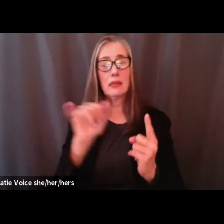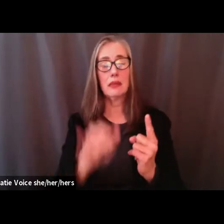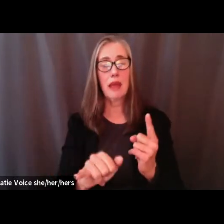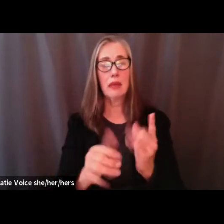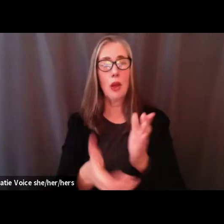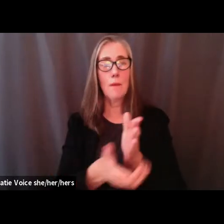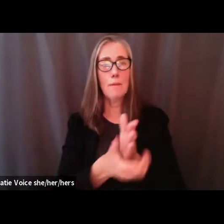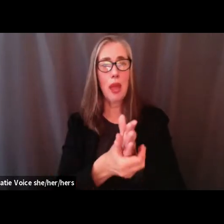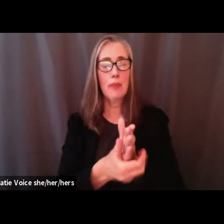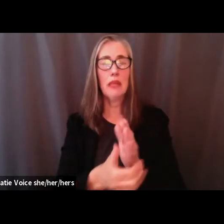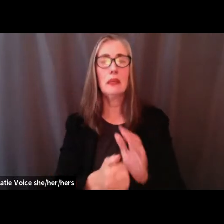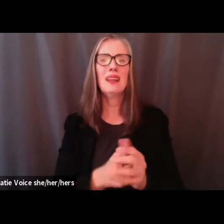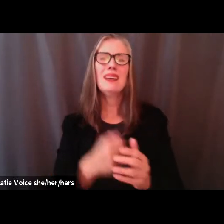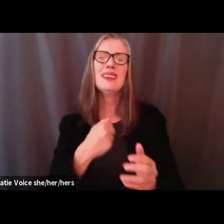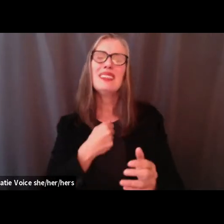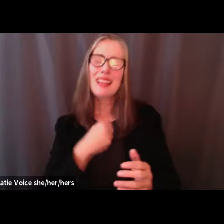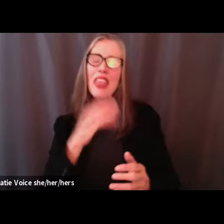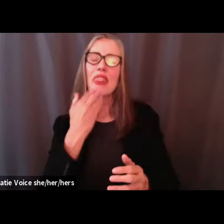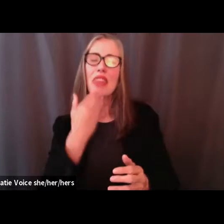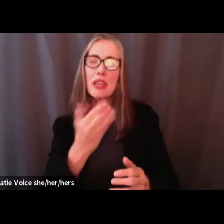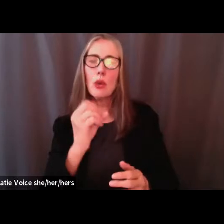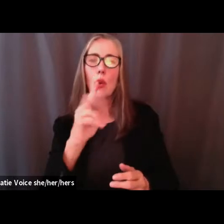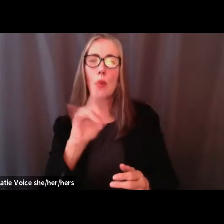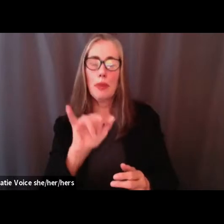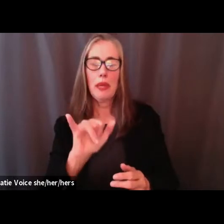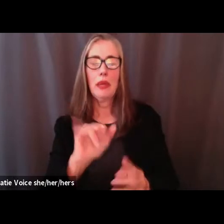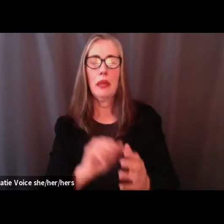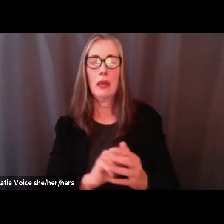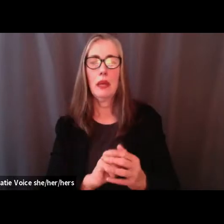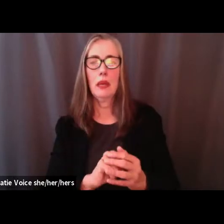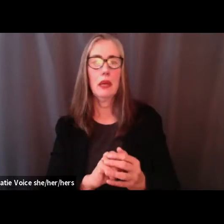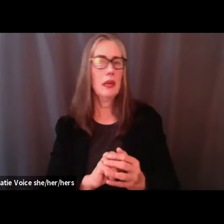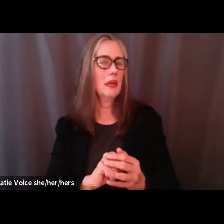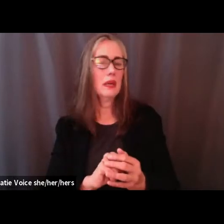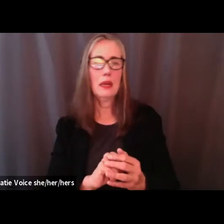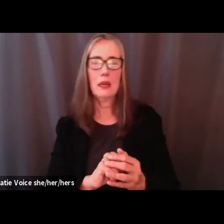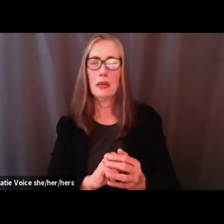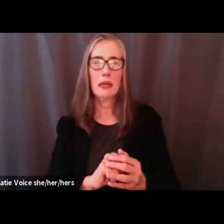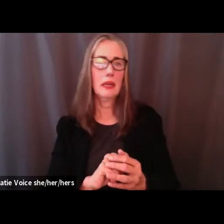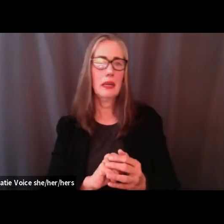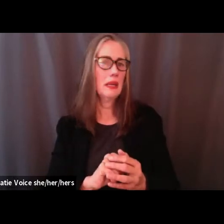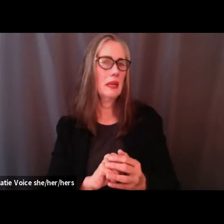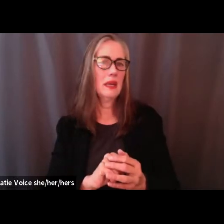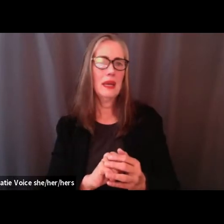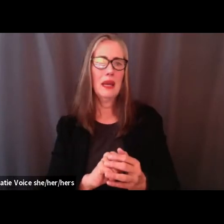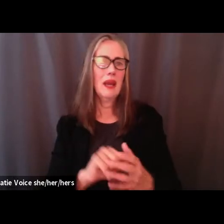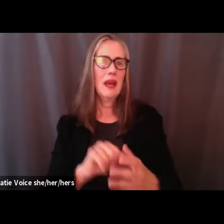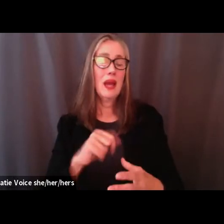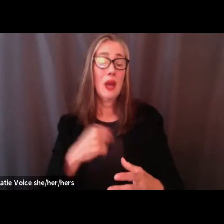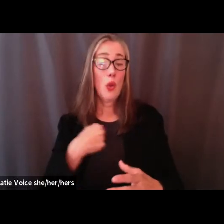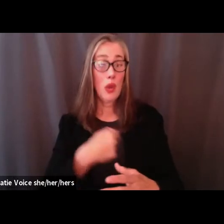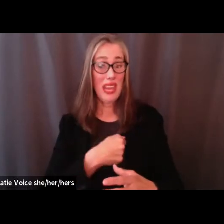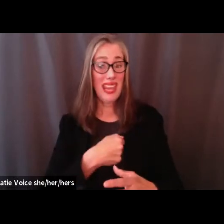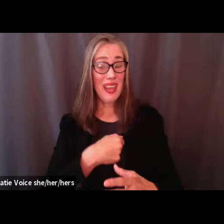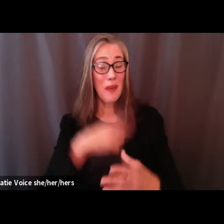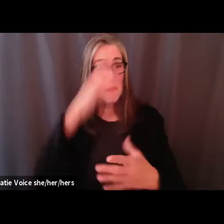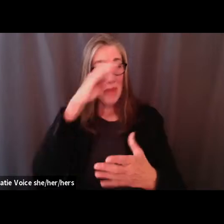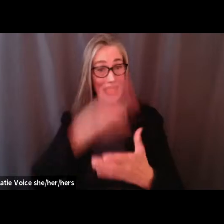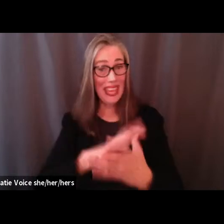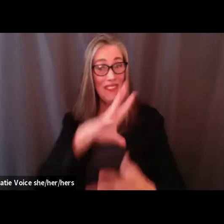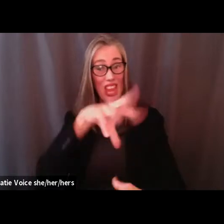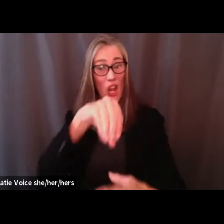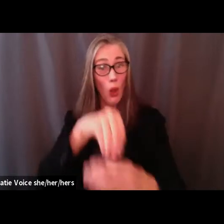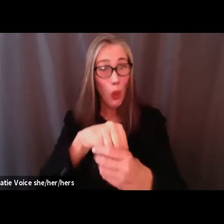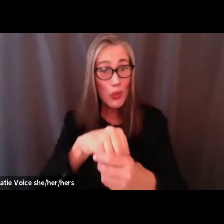so my issue here is that we cannot set the precedent of being inclusive and then alienate the very